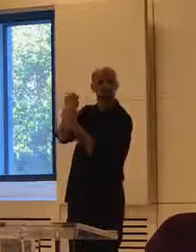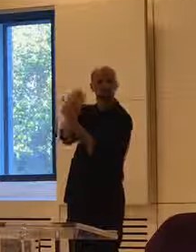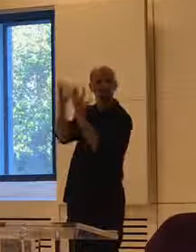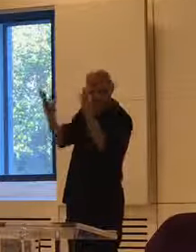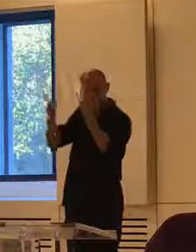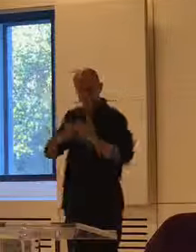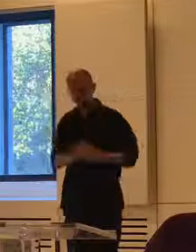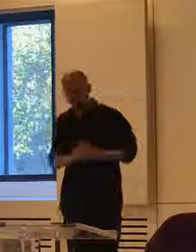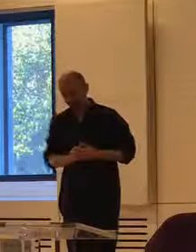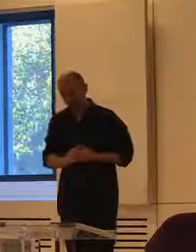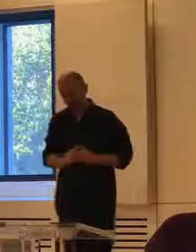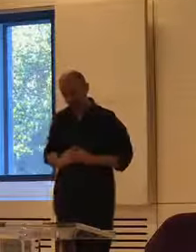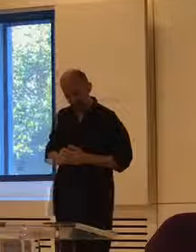many diagnoses.